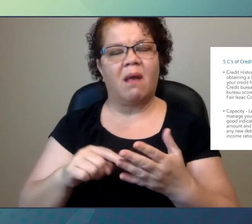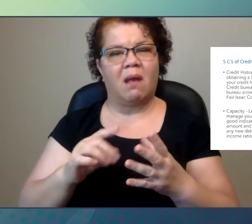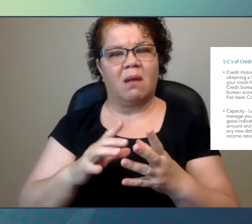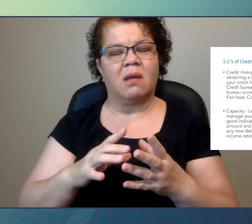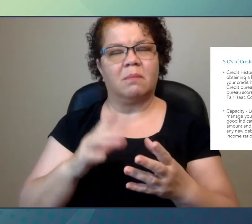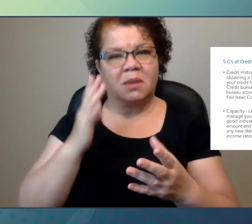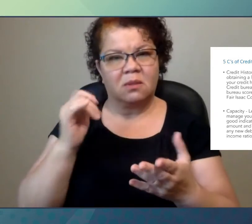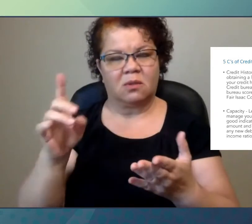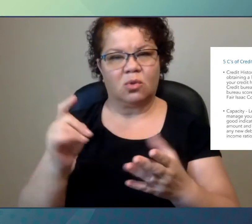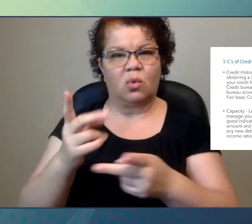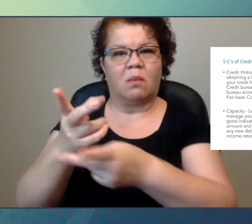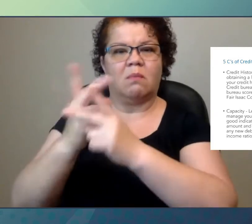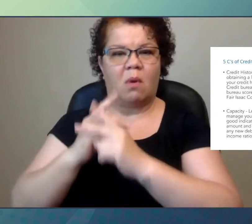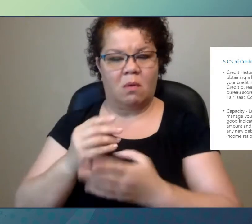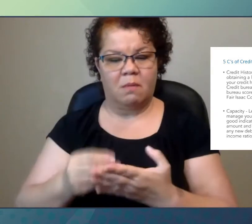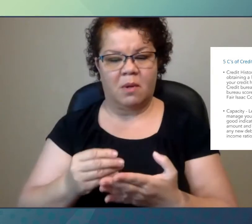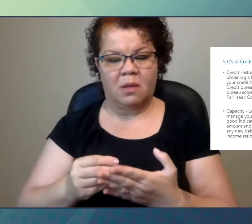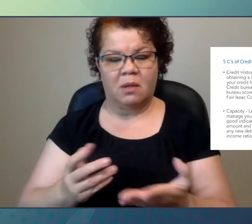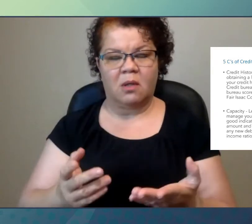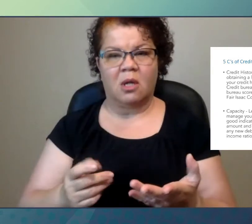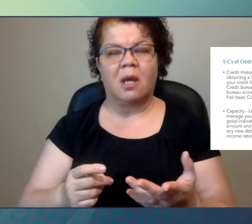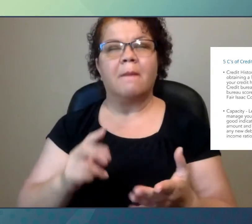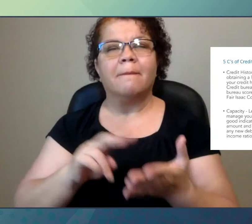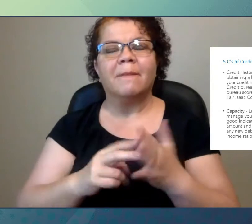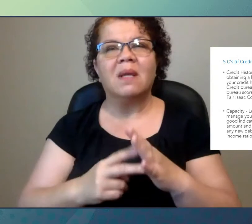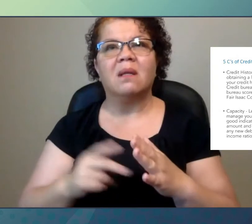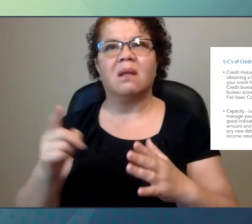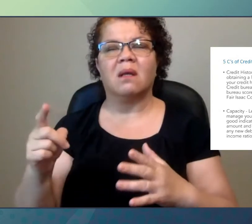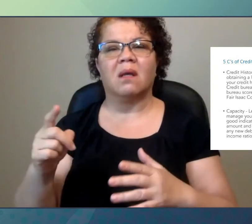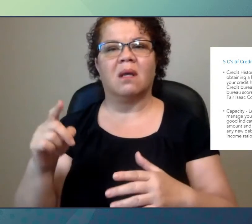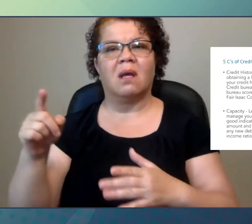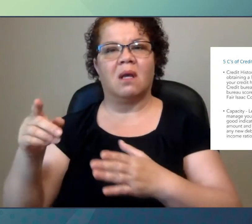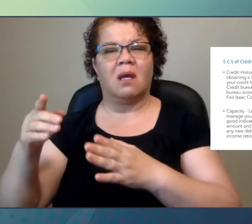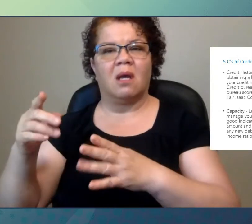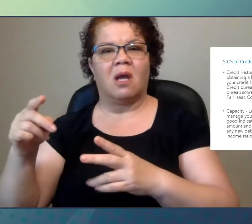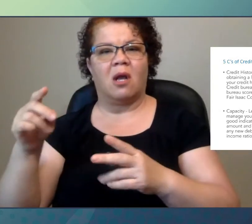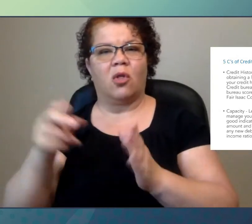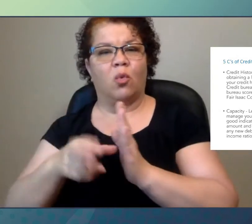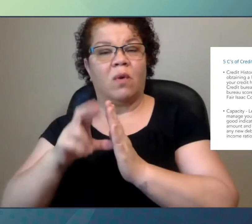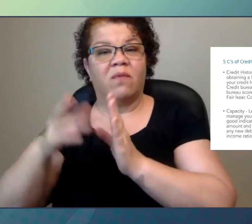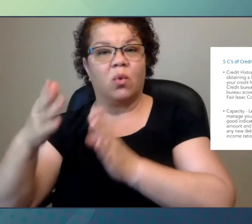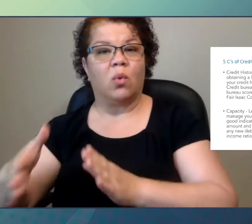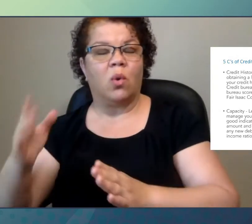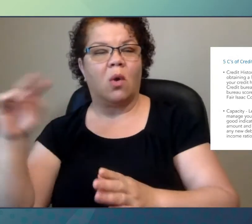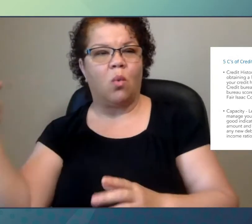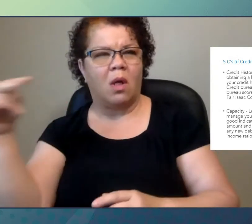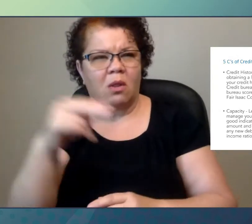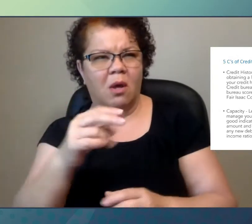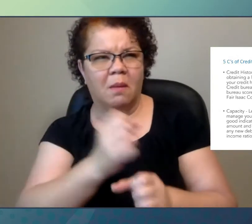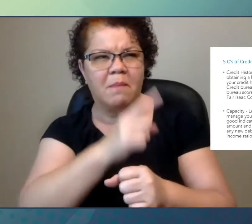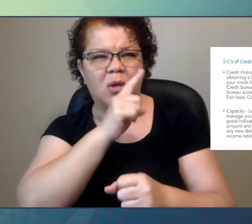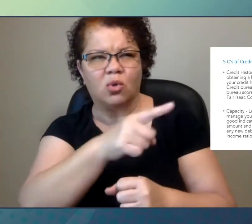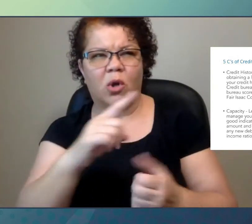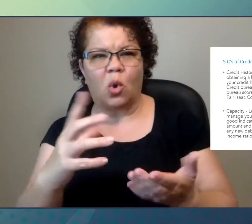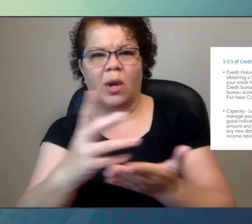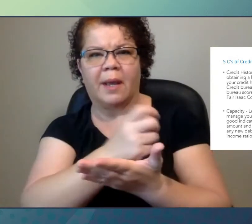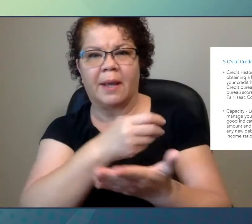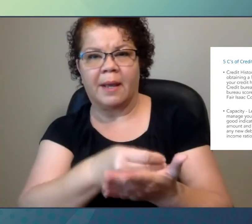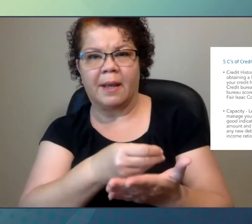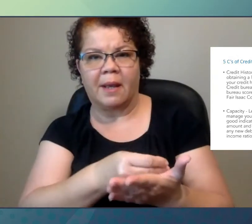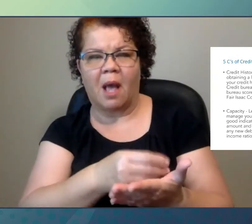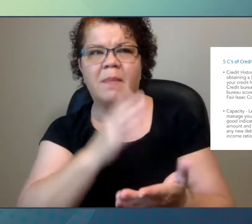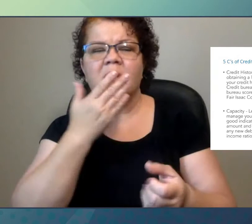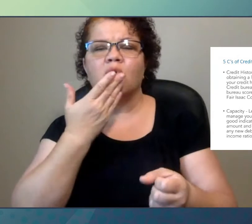consumer in a bad spot where they're going to lose the property down the line. So we really want to make sure that the income is going to be